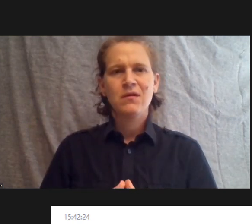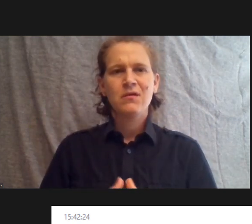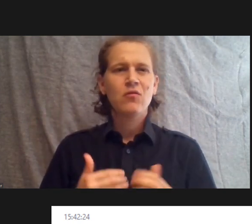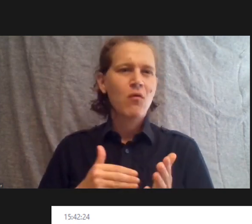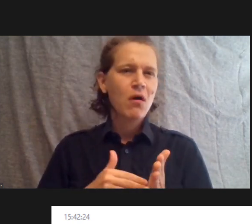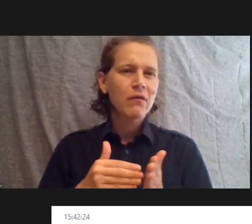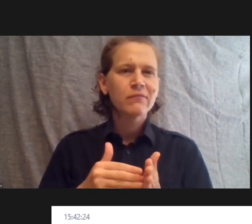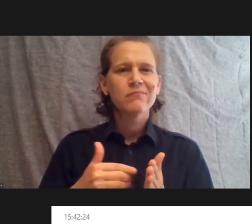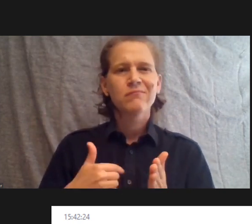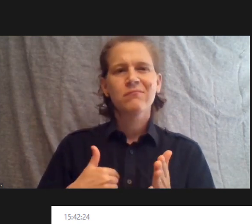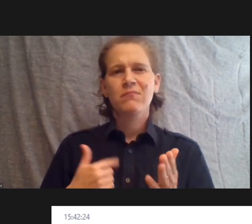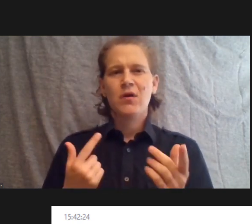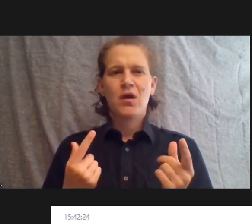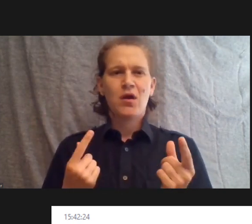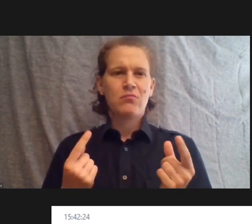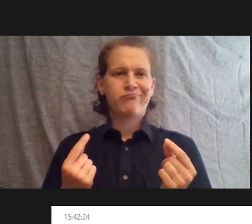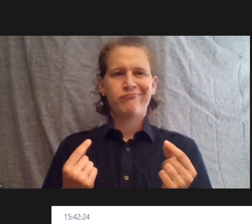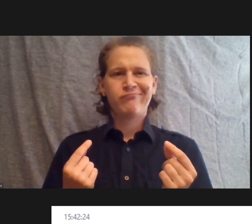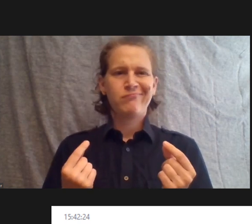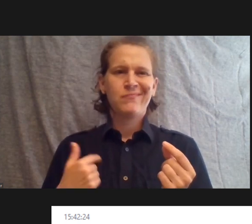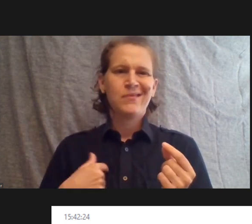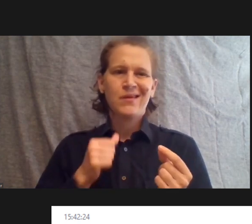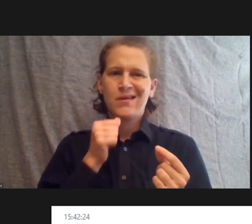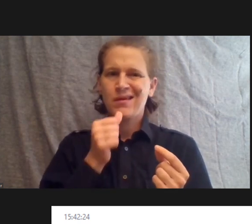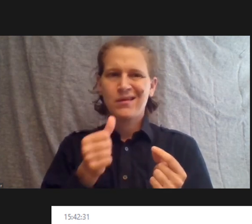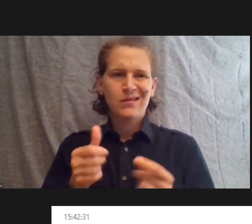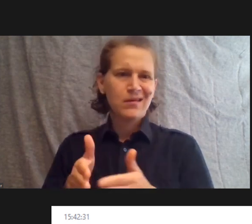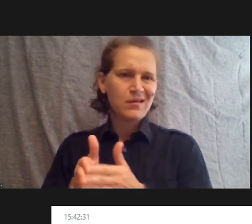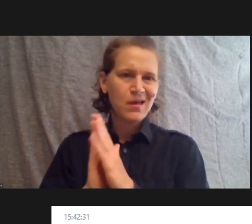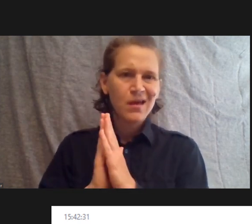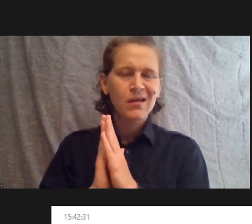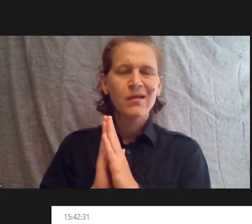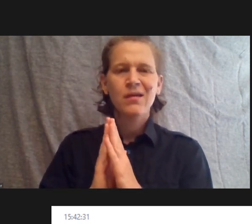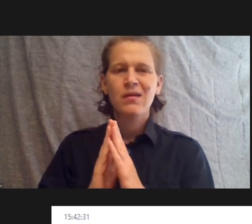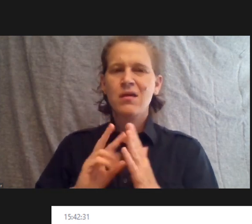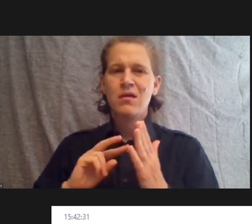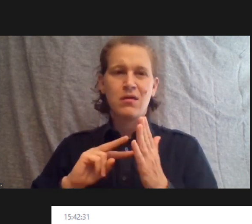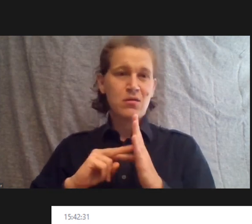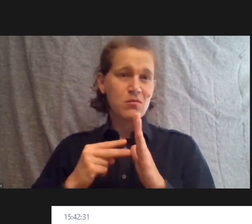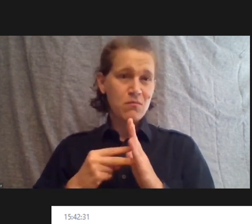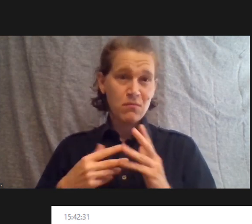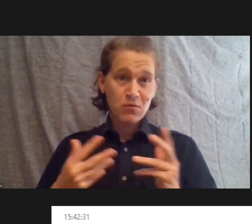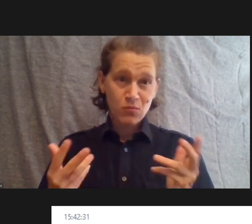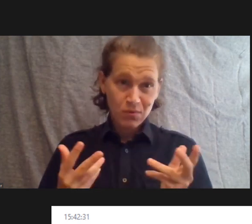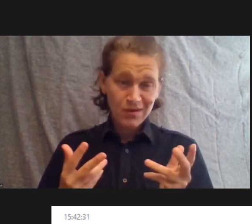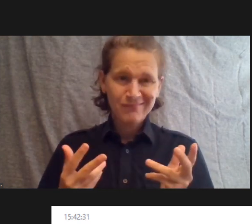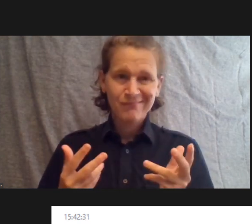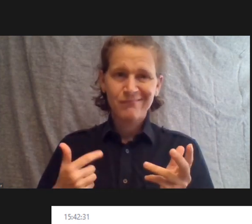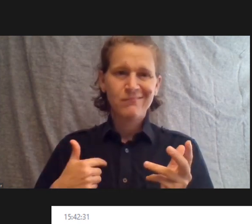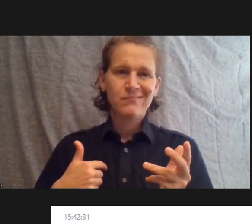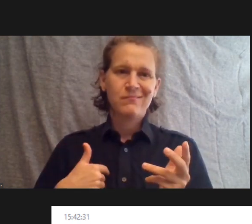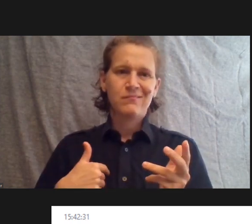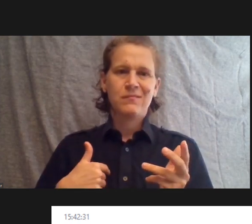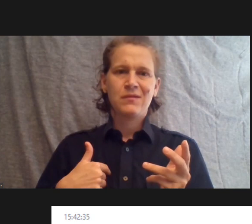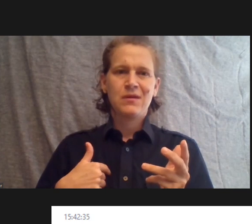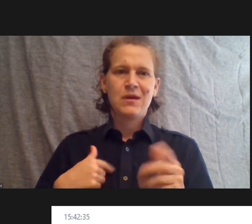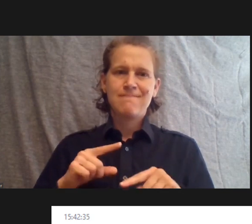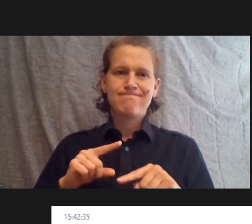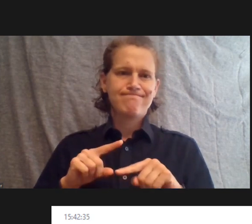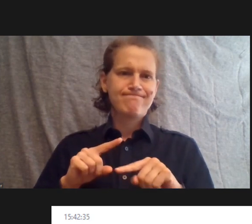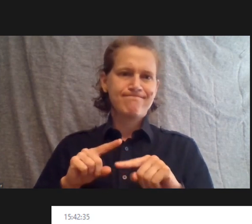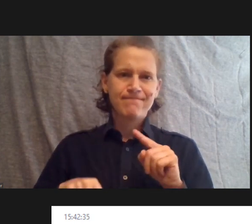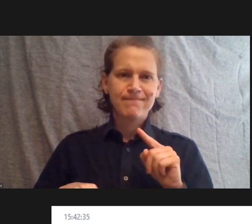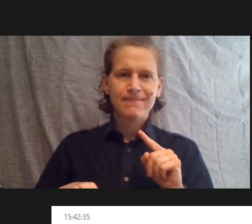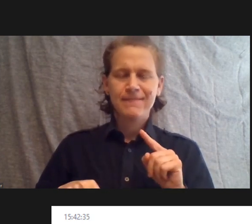didn't, and it limited my ability to